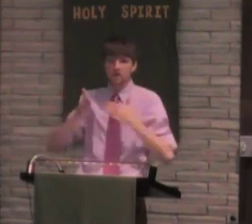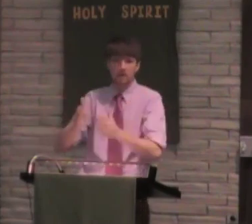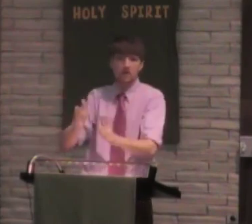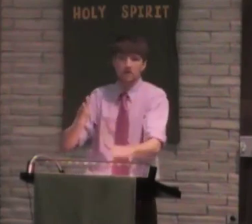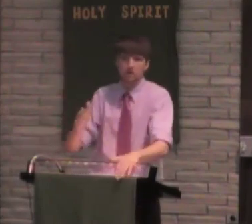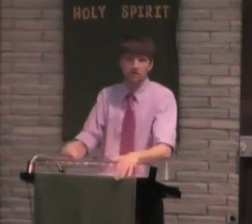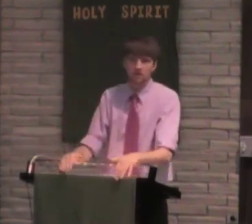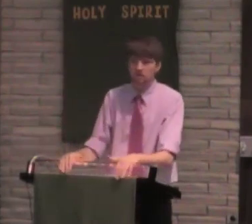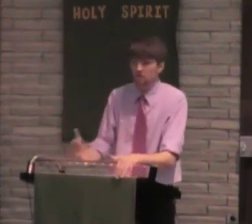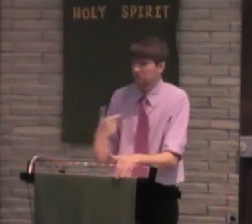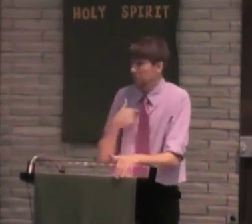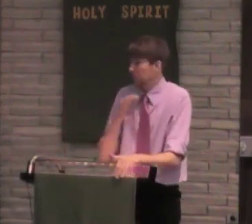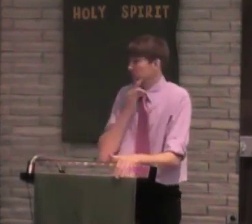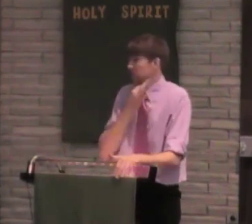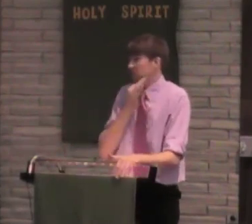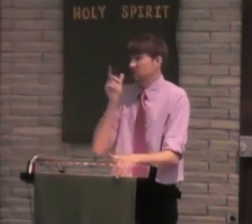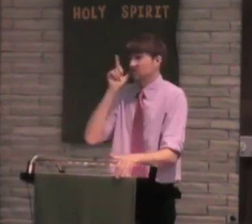a new life path.